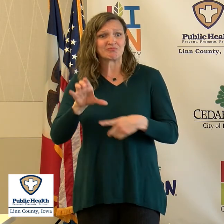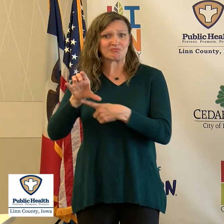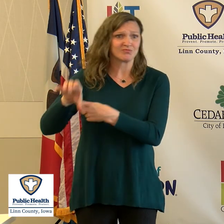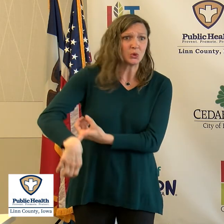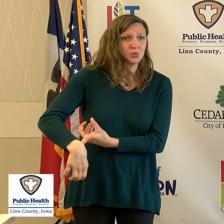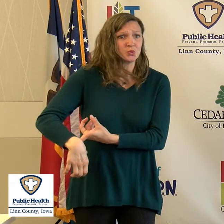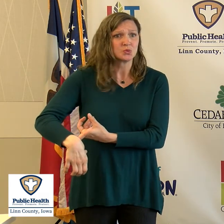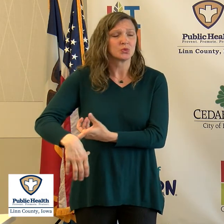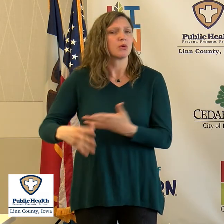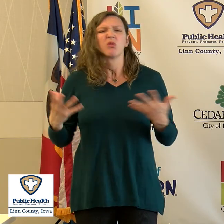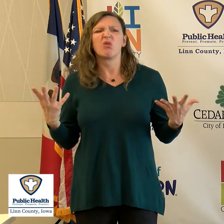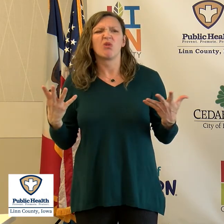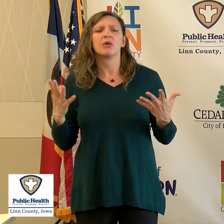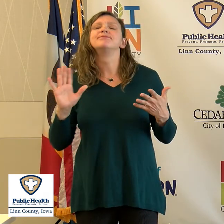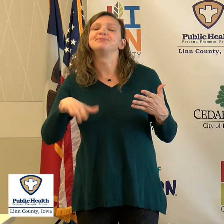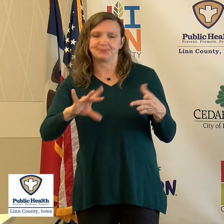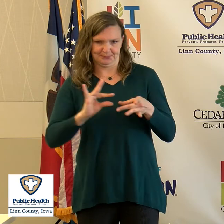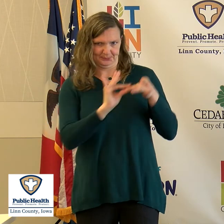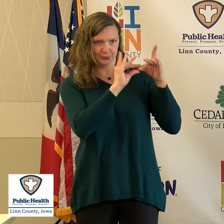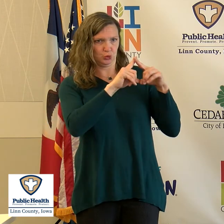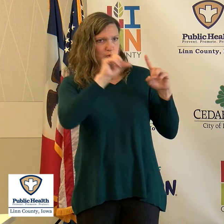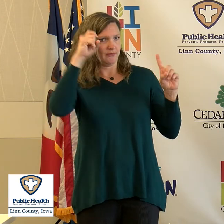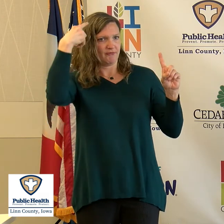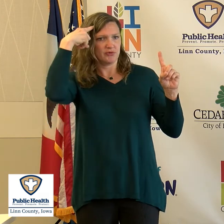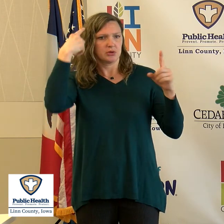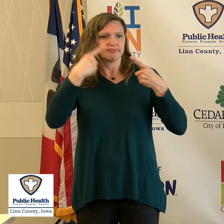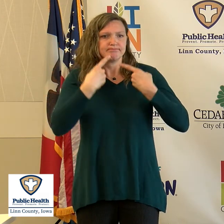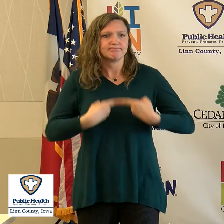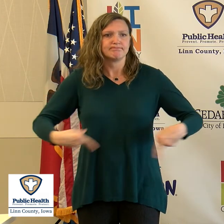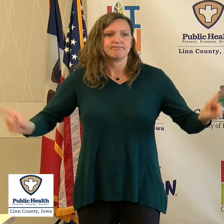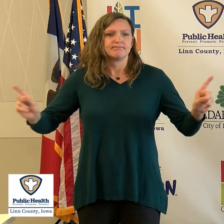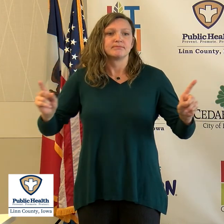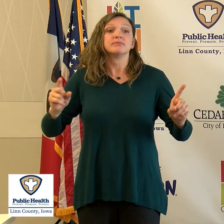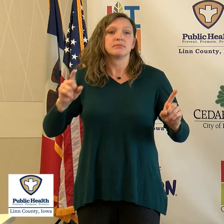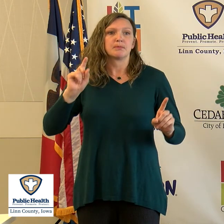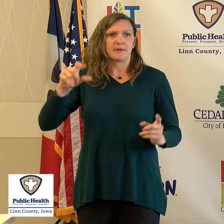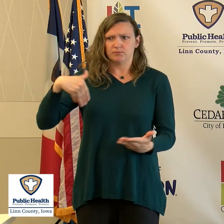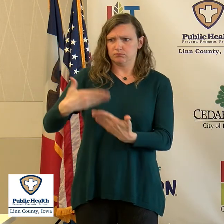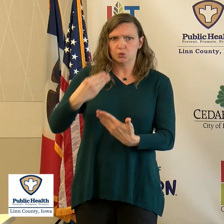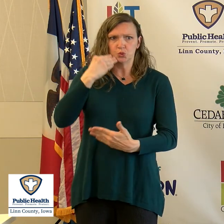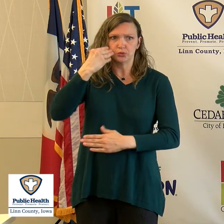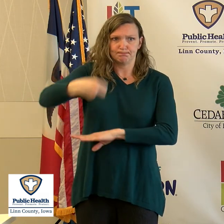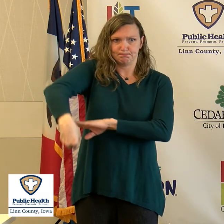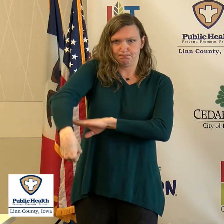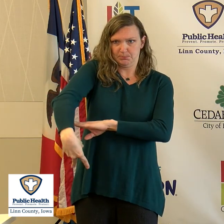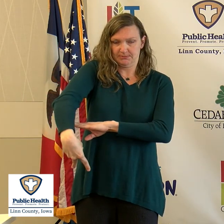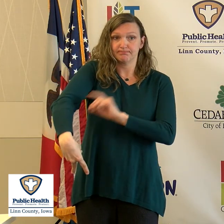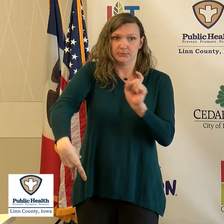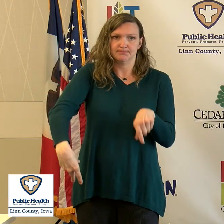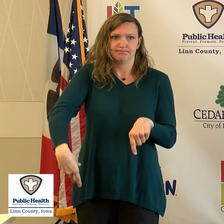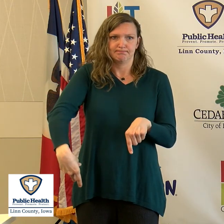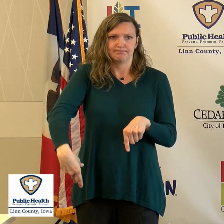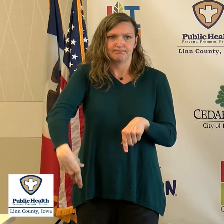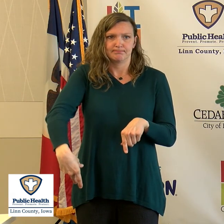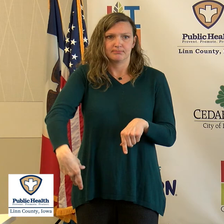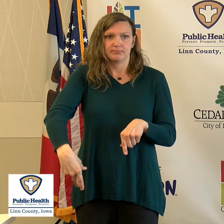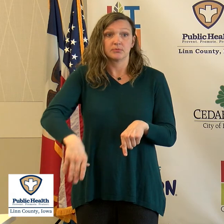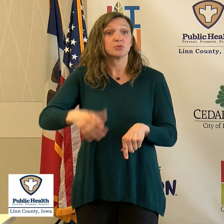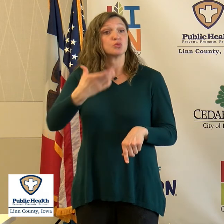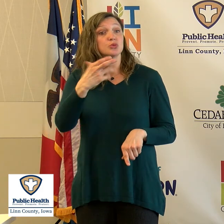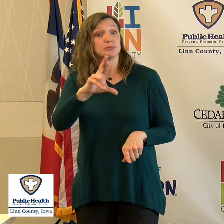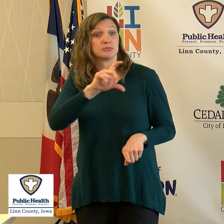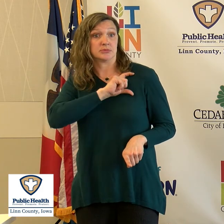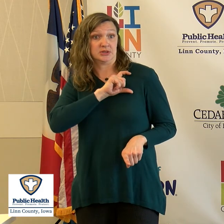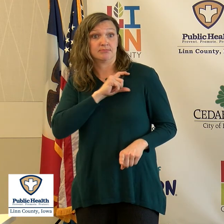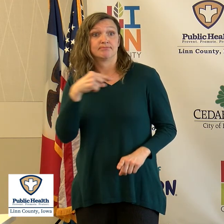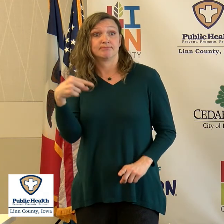governor's orders that take effect tomorrow. I want to again remind everyone that the Cedar Rapids Police Department has